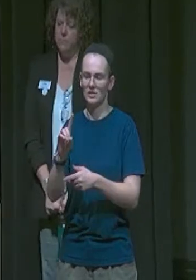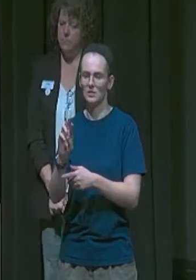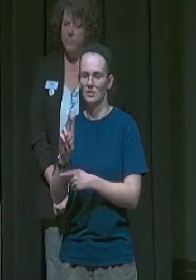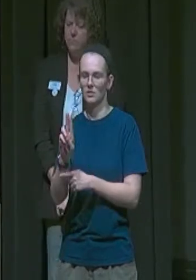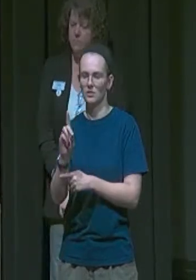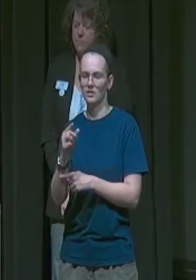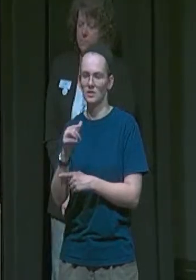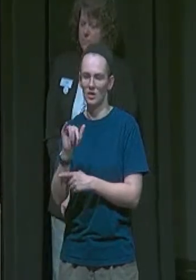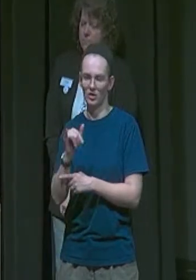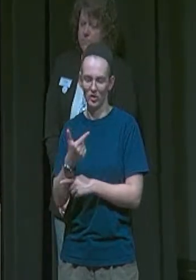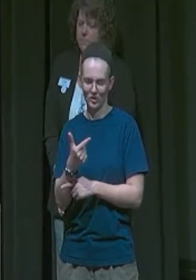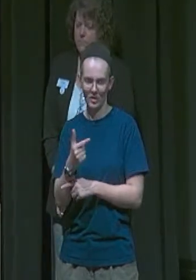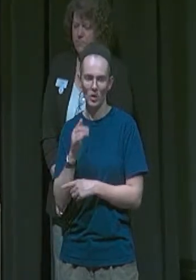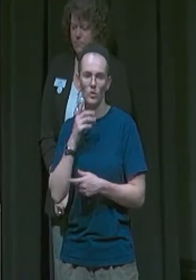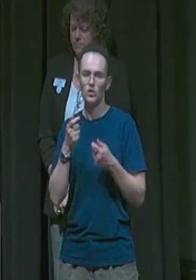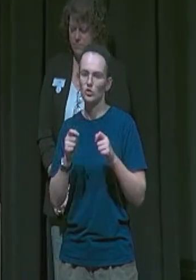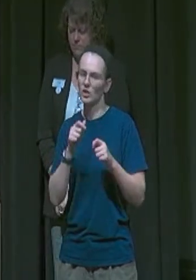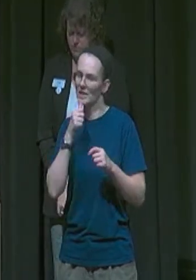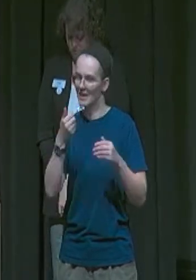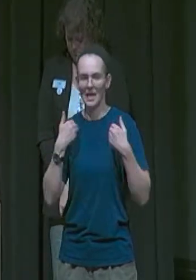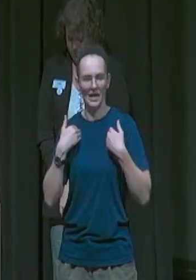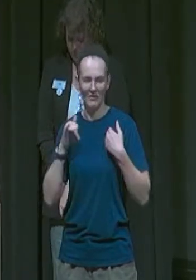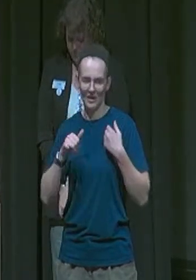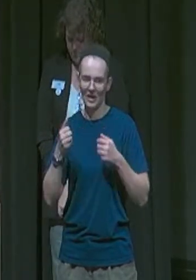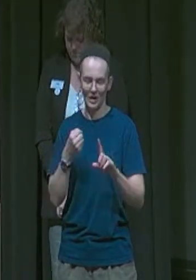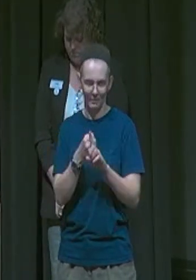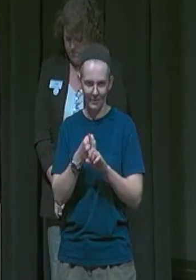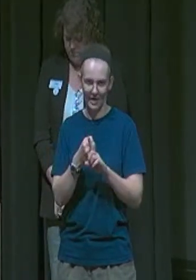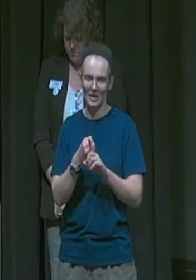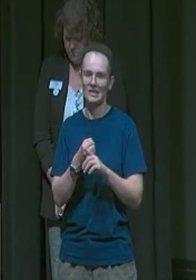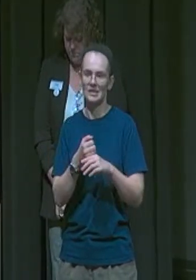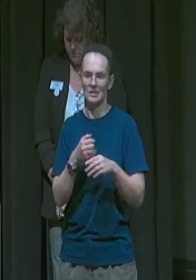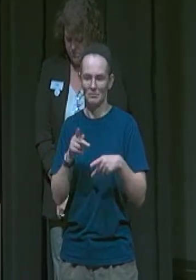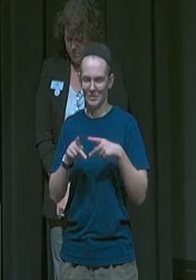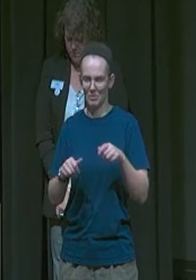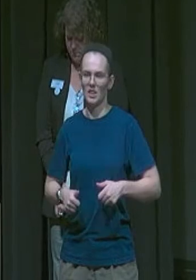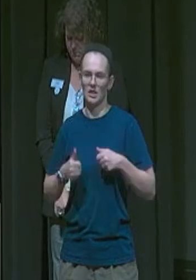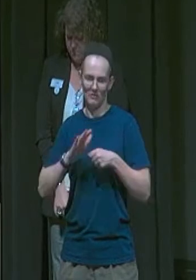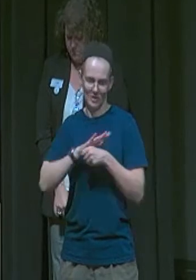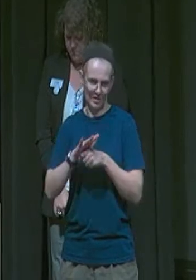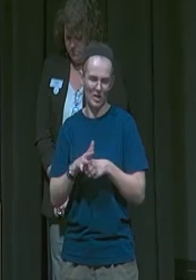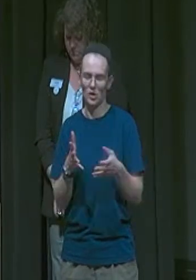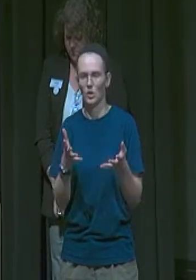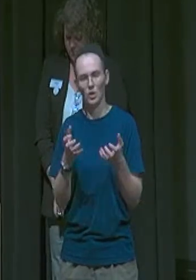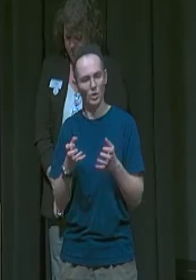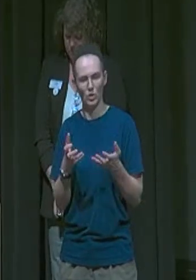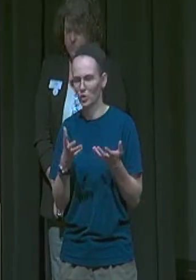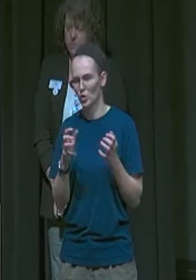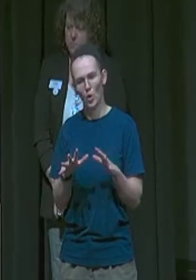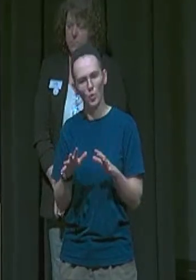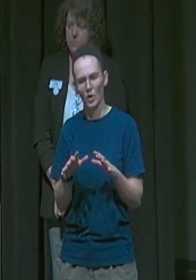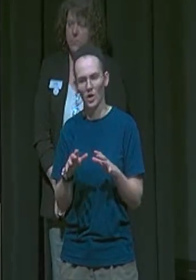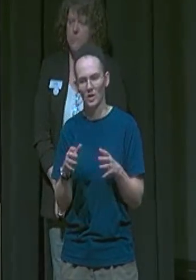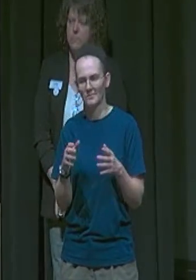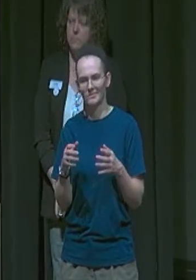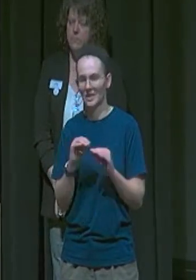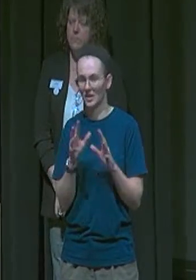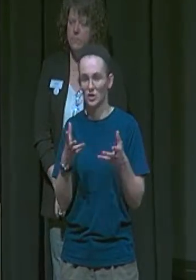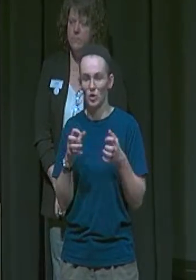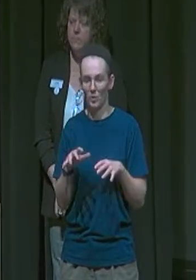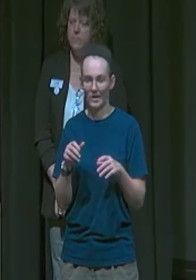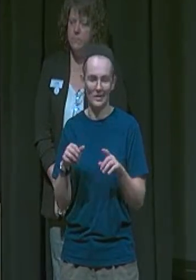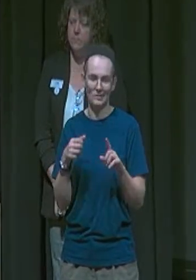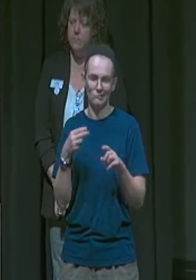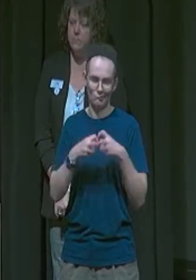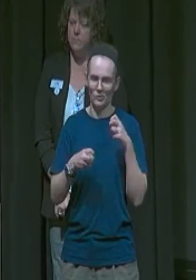to try our hardest to avoid those impacts to the neighbors. We obviously don't want to we don't want to